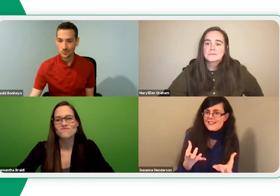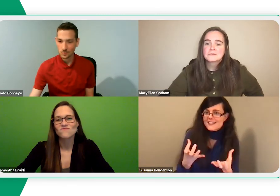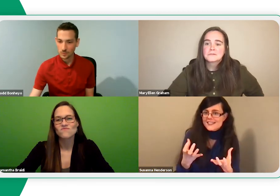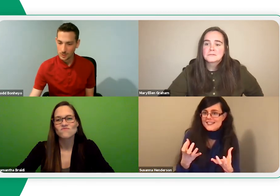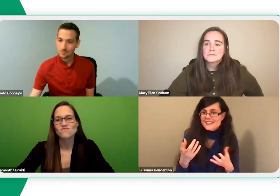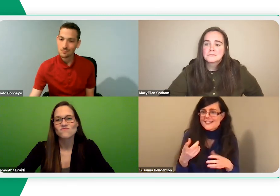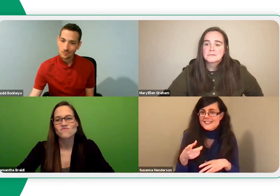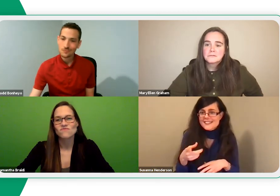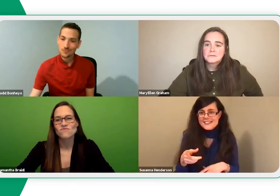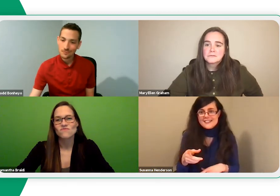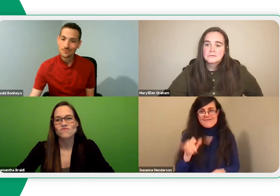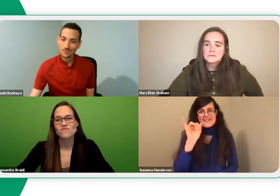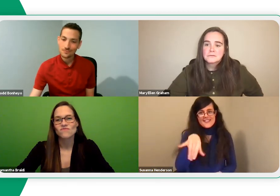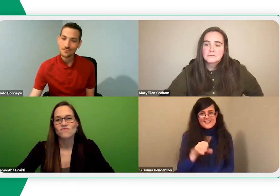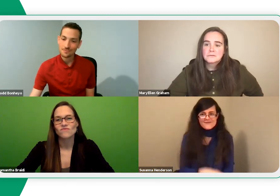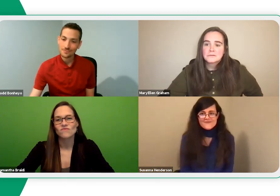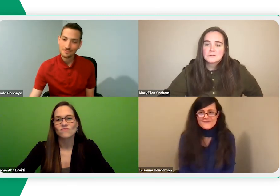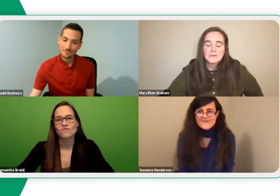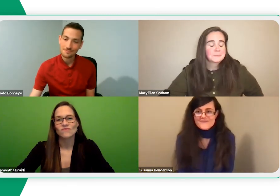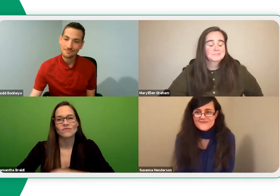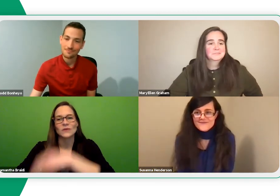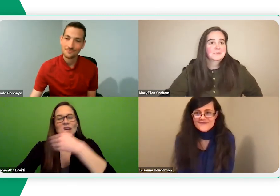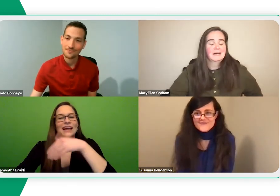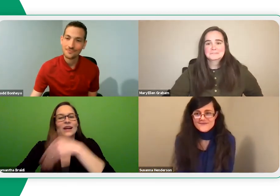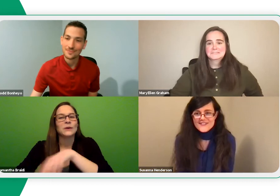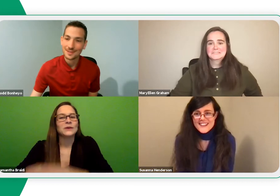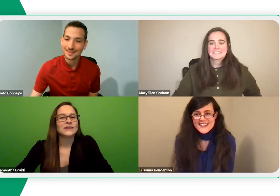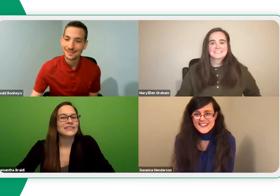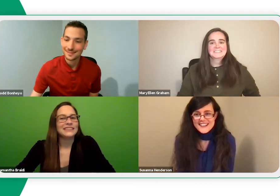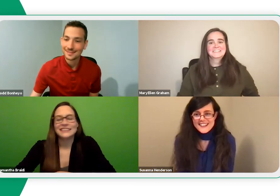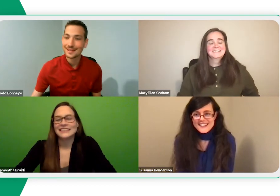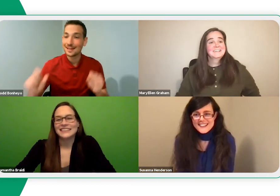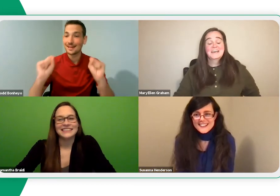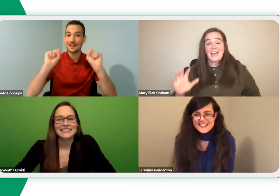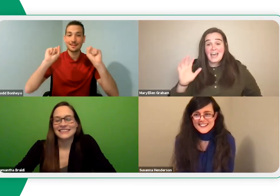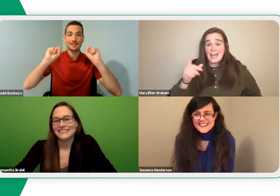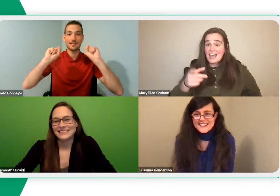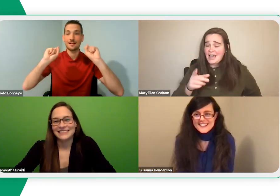talk about credit cards and bring somebody in to say why this is a good or a bad thing.